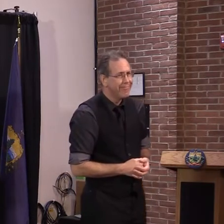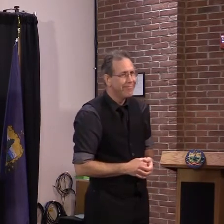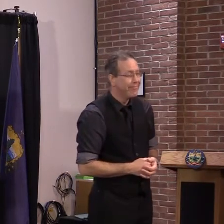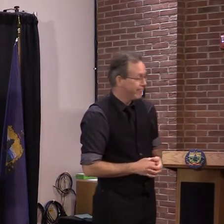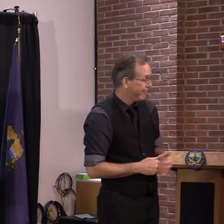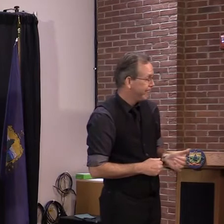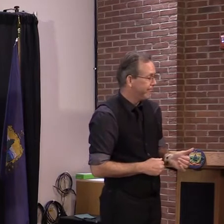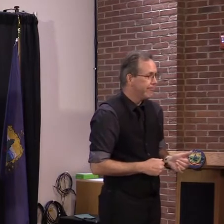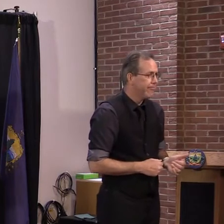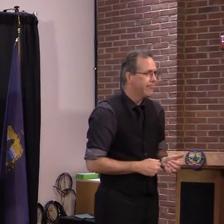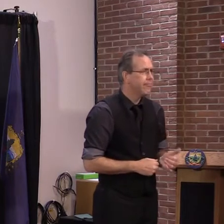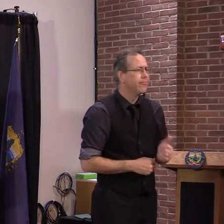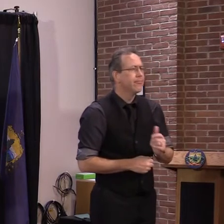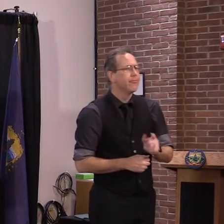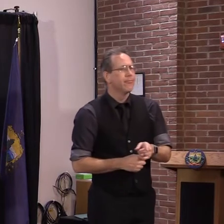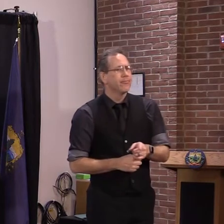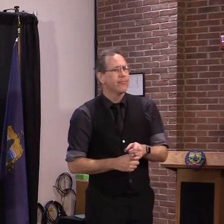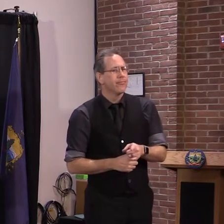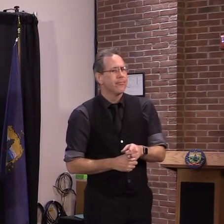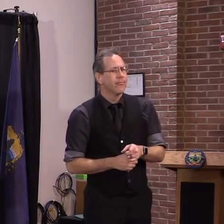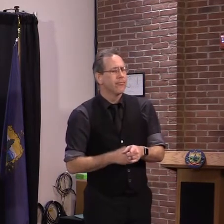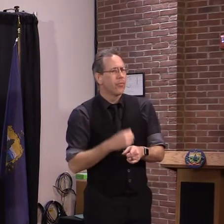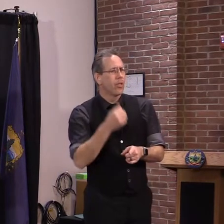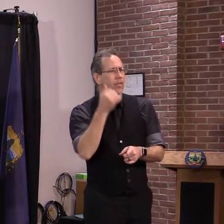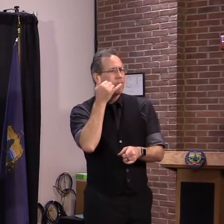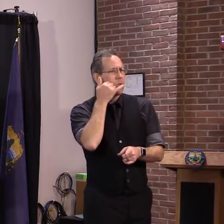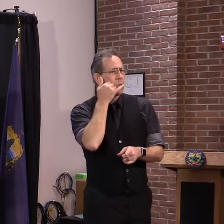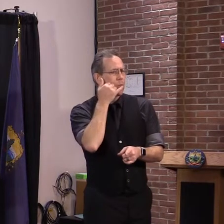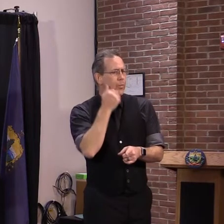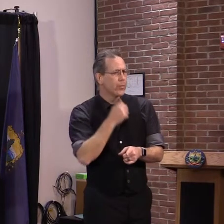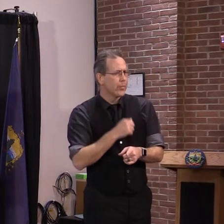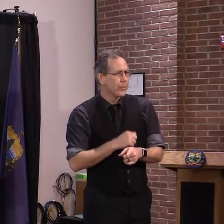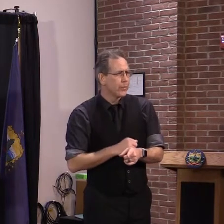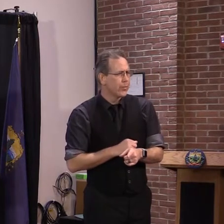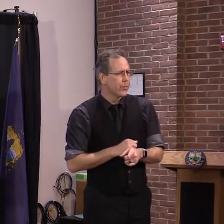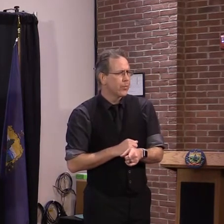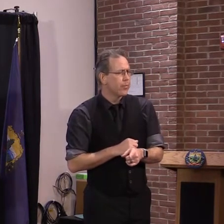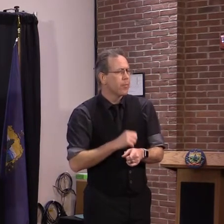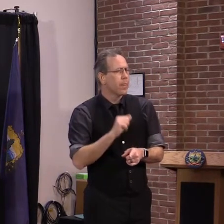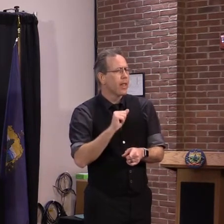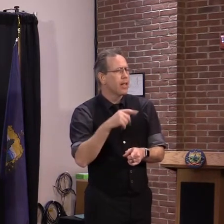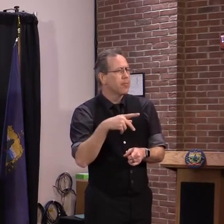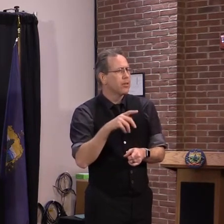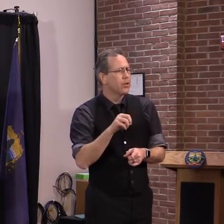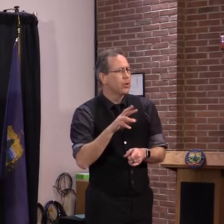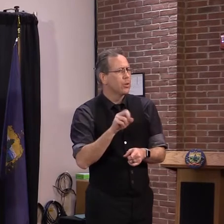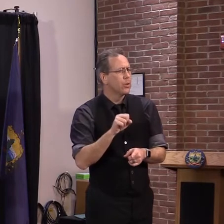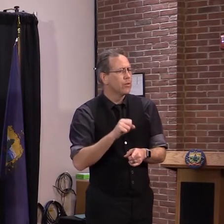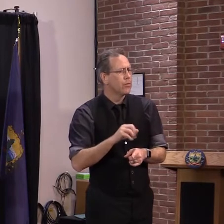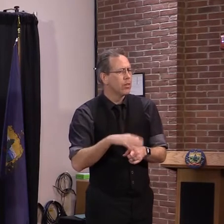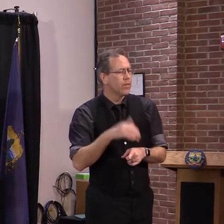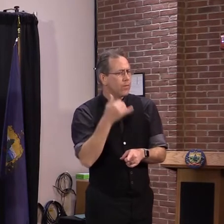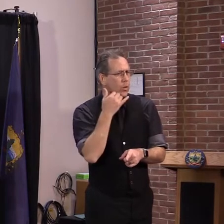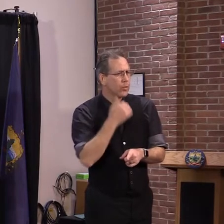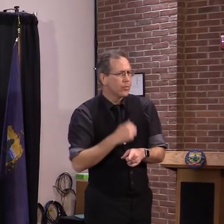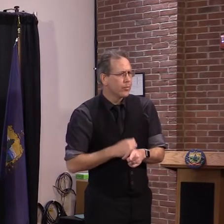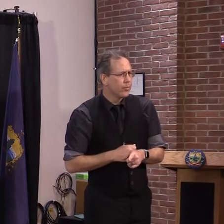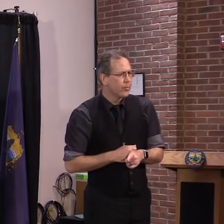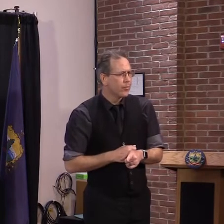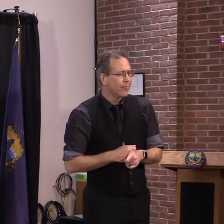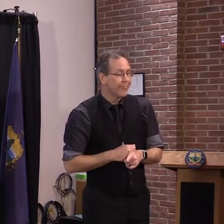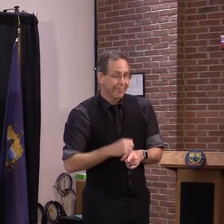All right, we'll move on to the phone, starting with Lisa, the AP. Thanks,